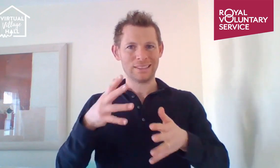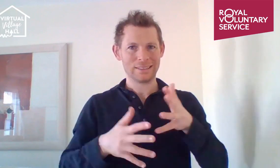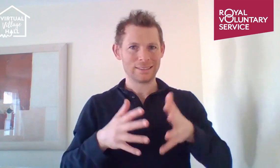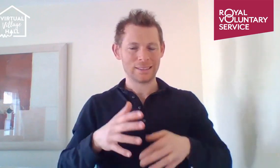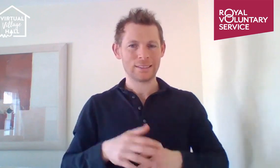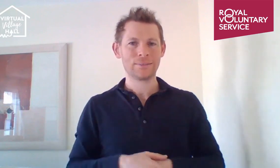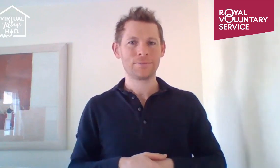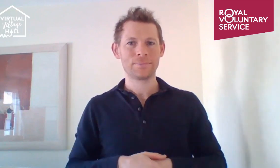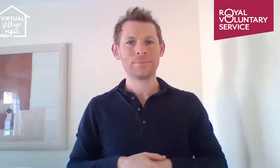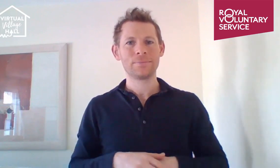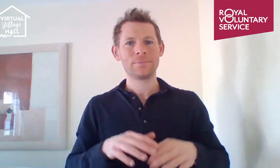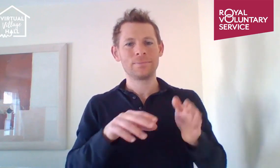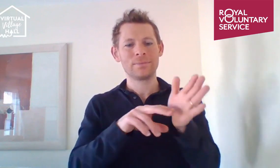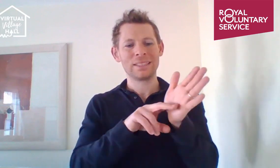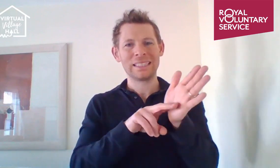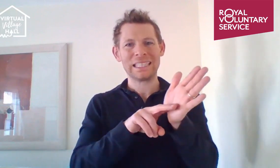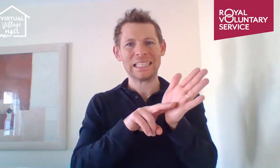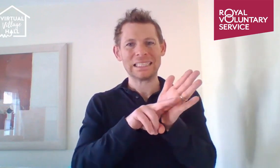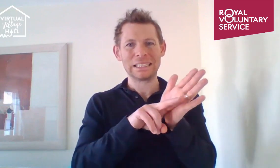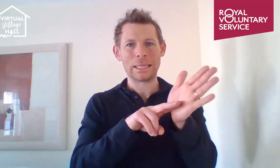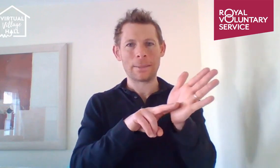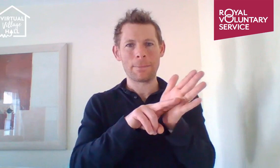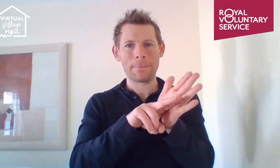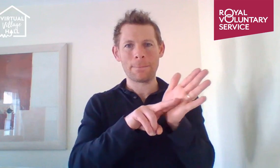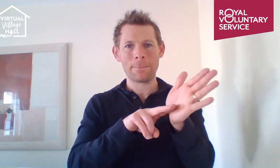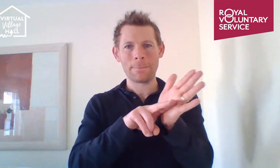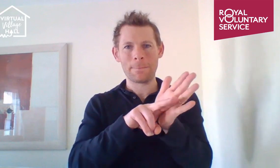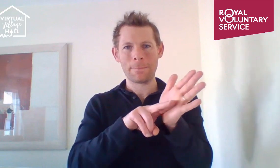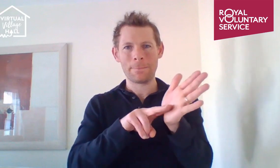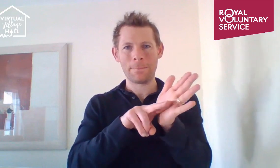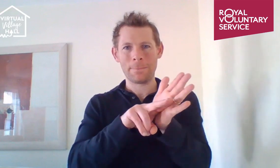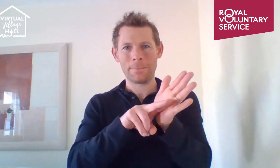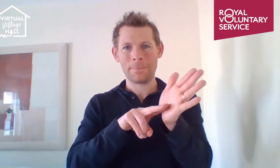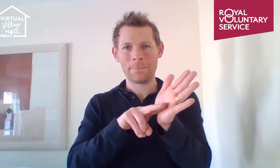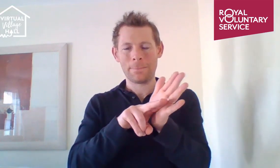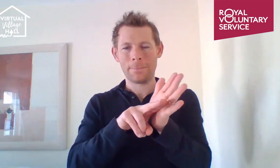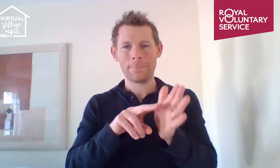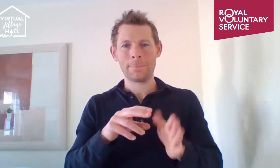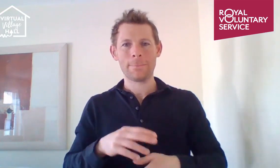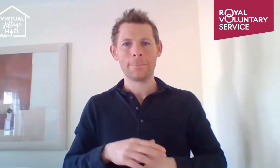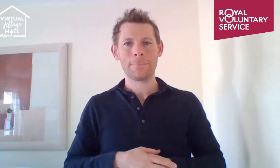here in Northern Ireland, we would sign it like this for exam,